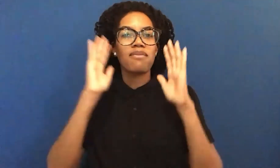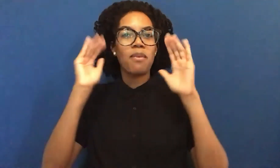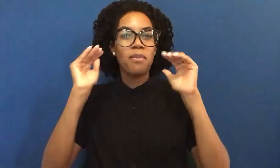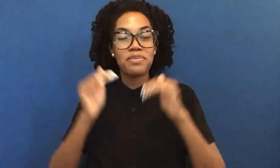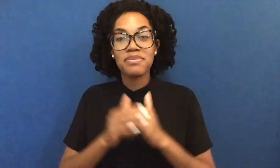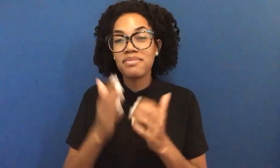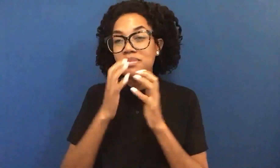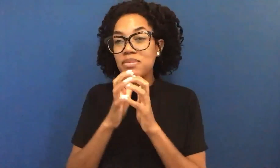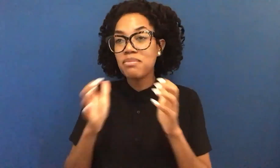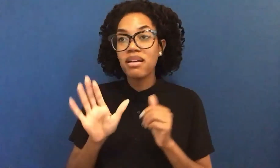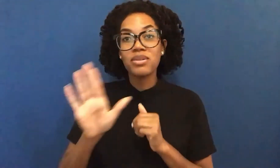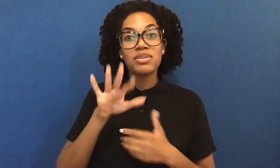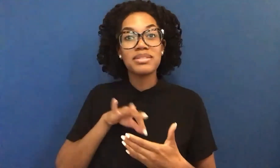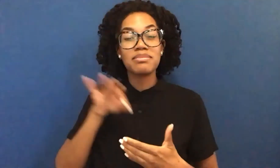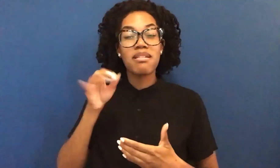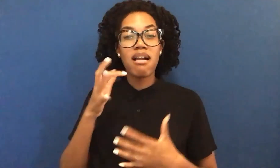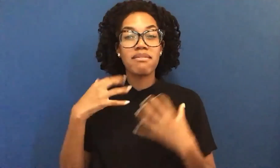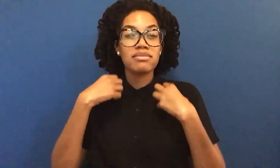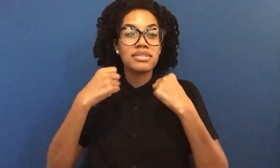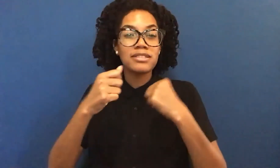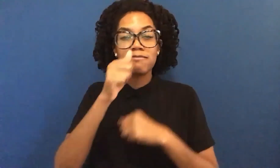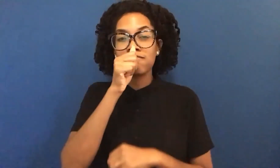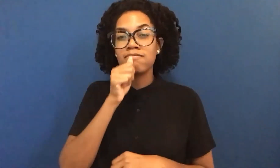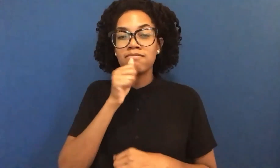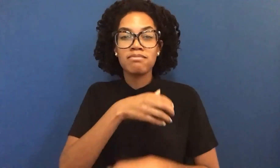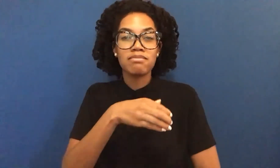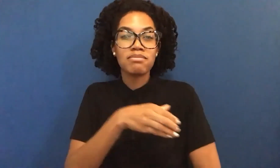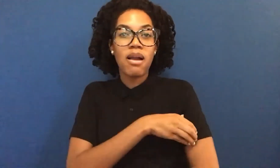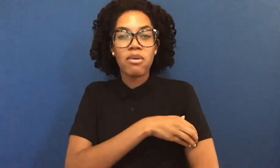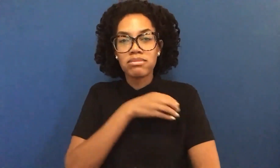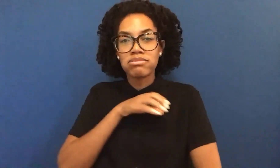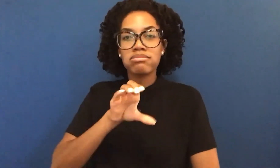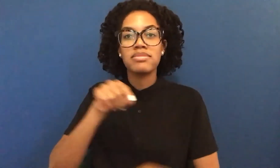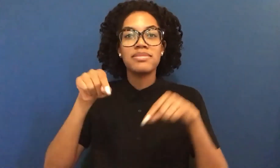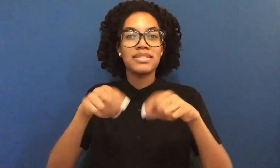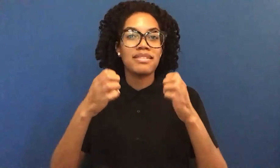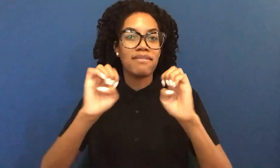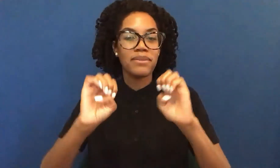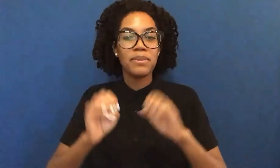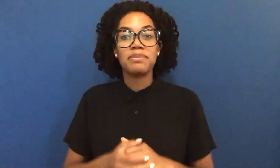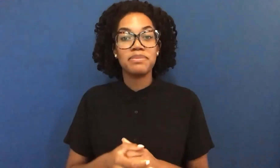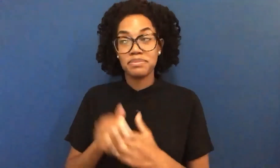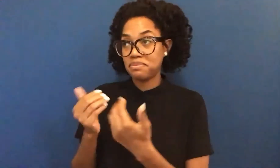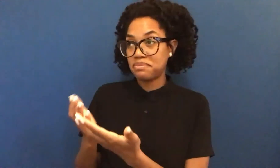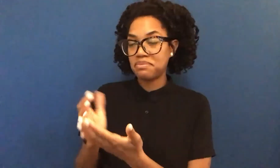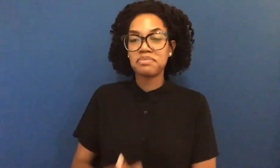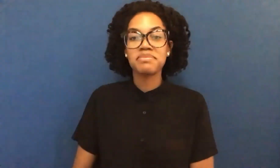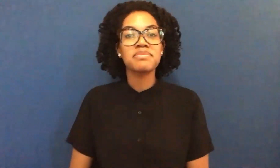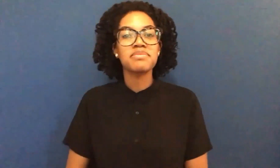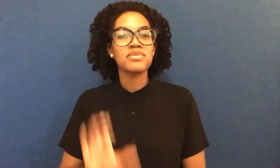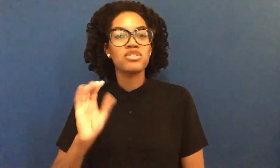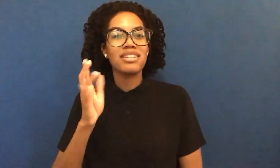your spirit of resilience and power to this important effort. Chauncey. This year,